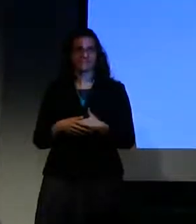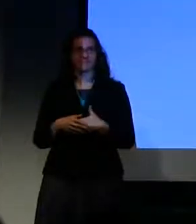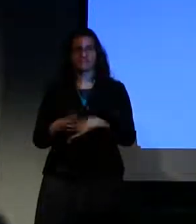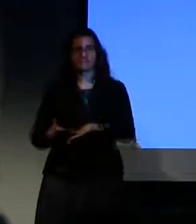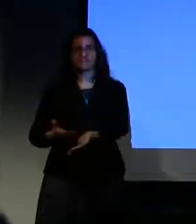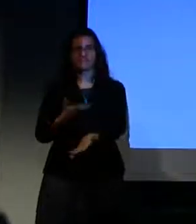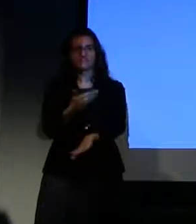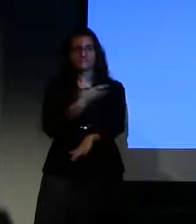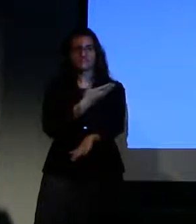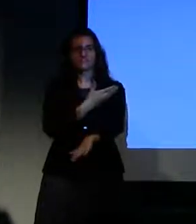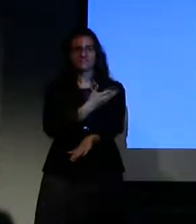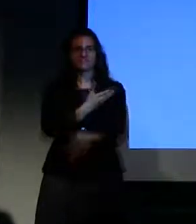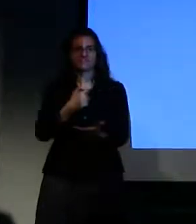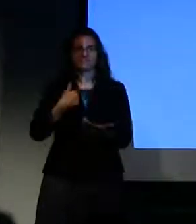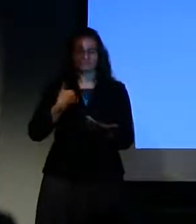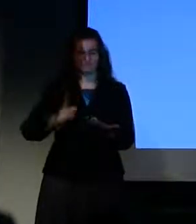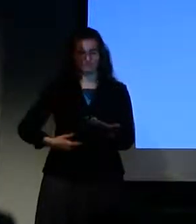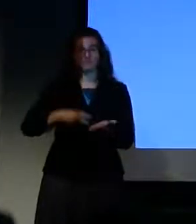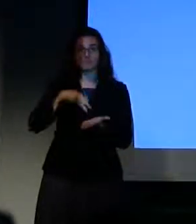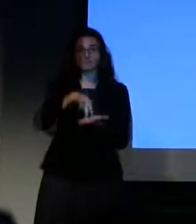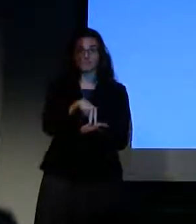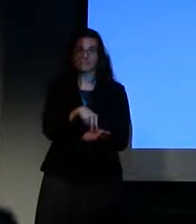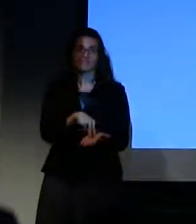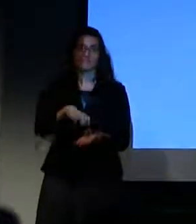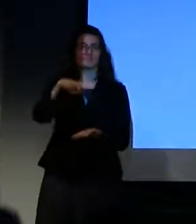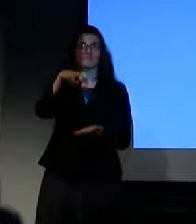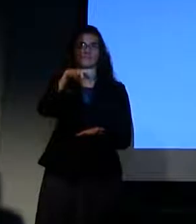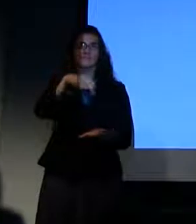To leap to the heavens of the love indicated to me.